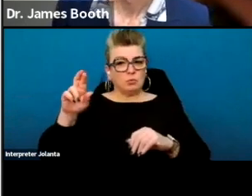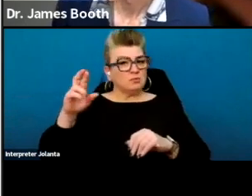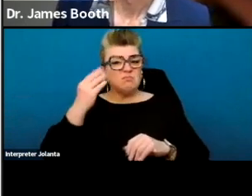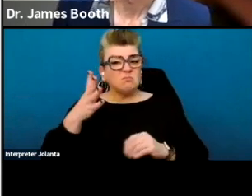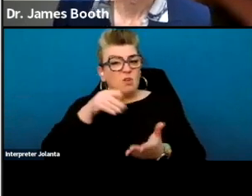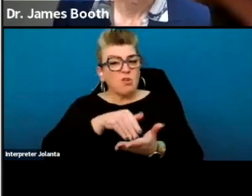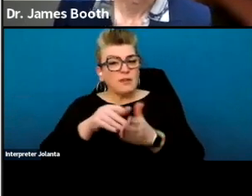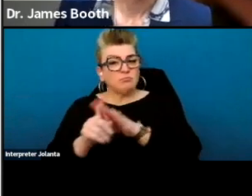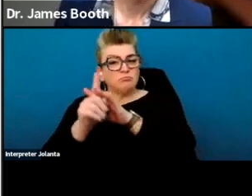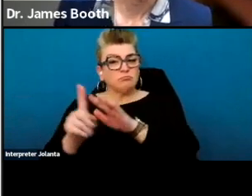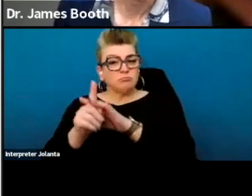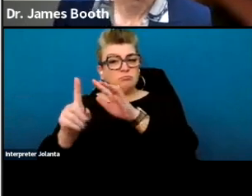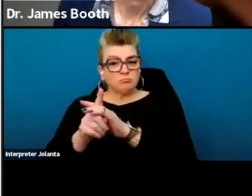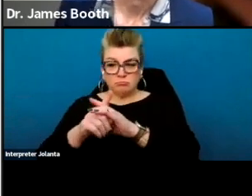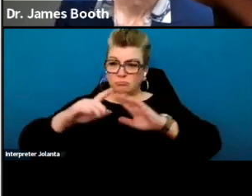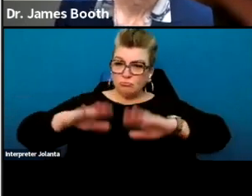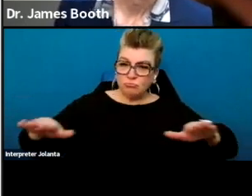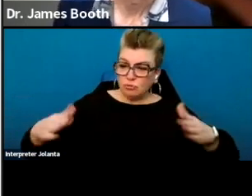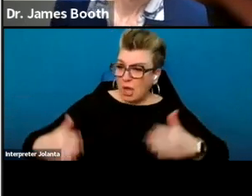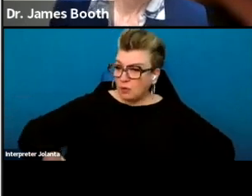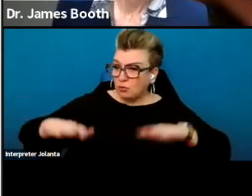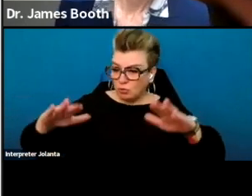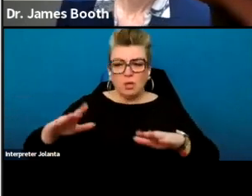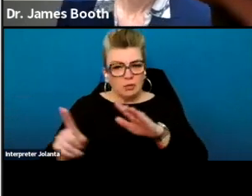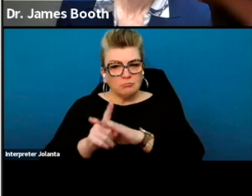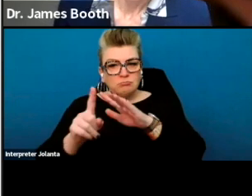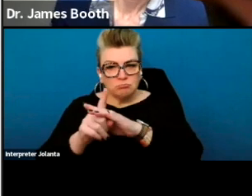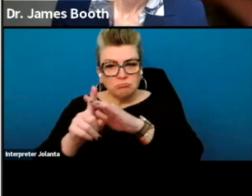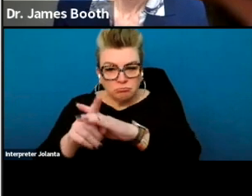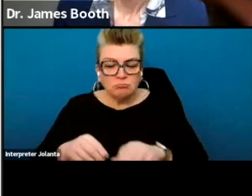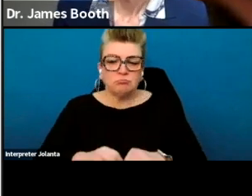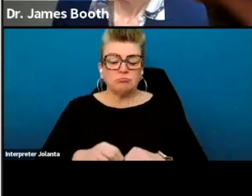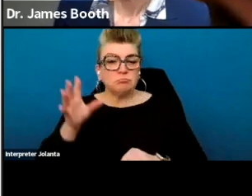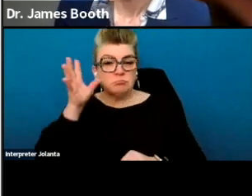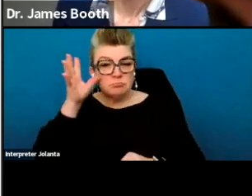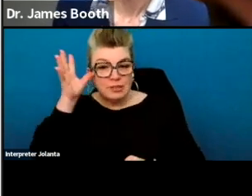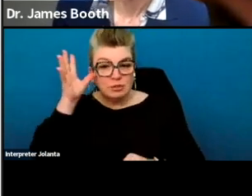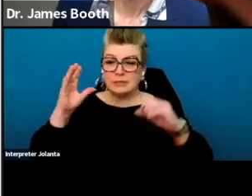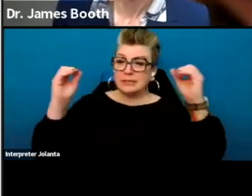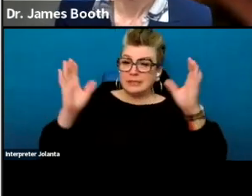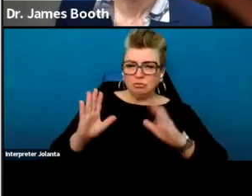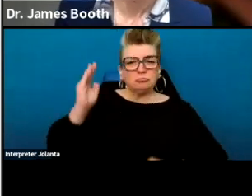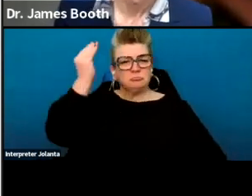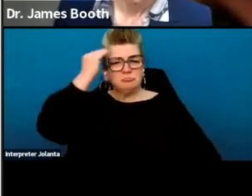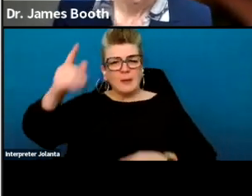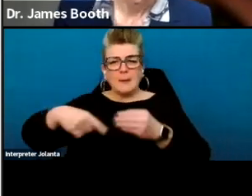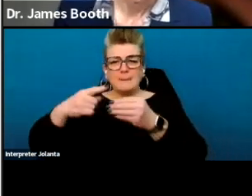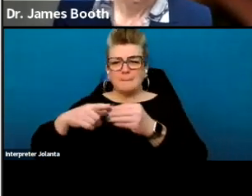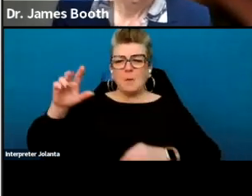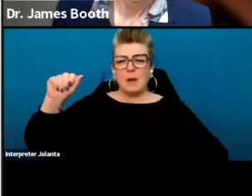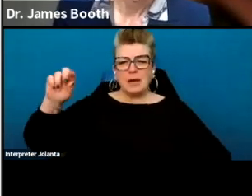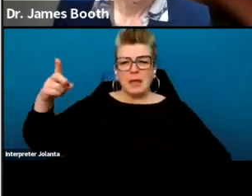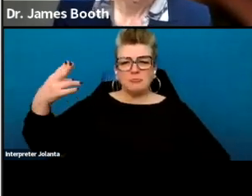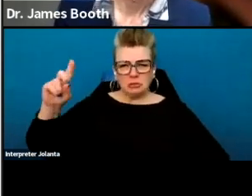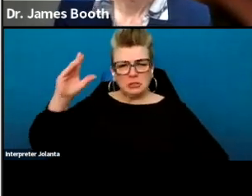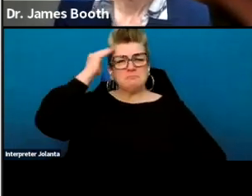condition in childhood. Parents and teachers know about dyslexia and ADHD, but